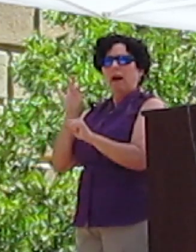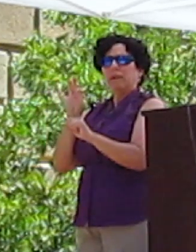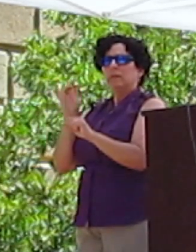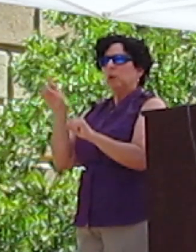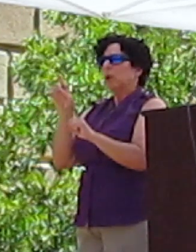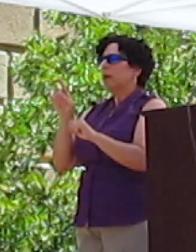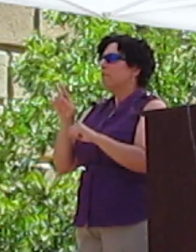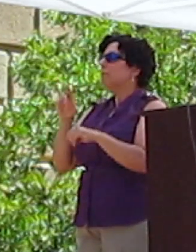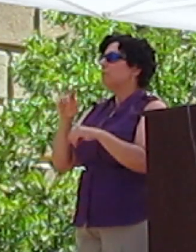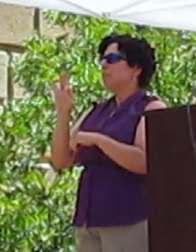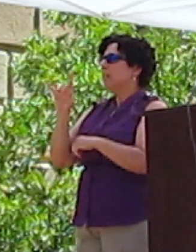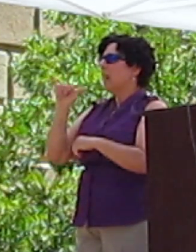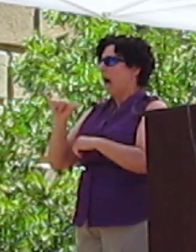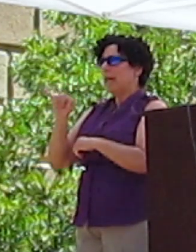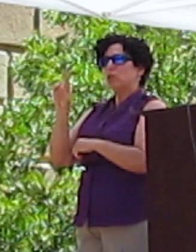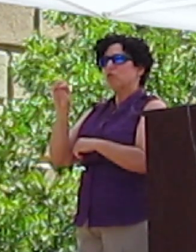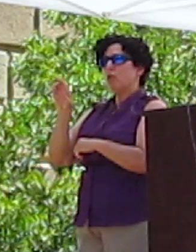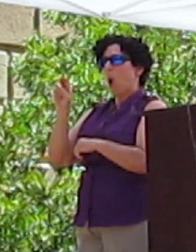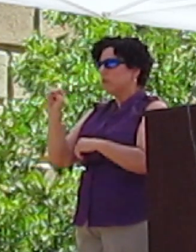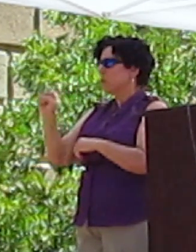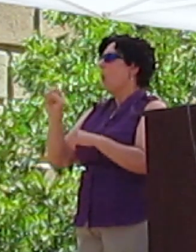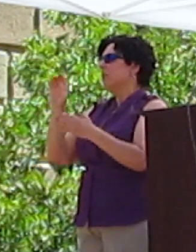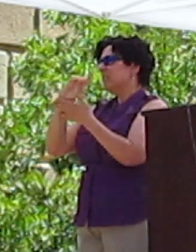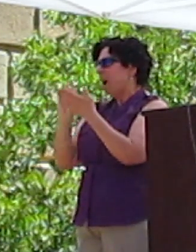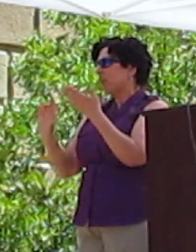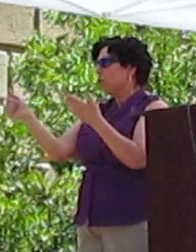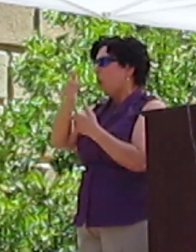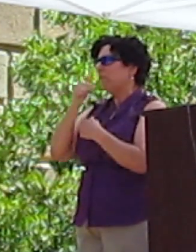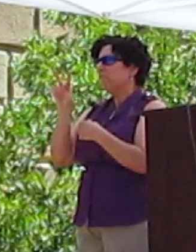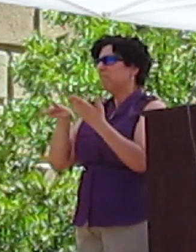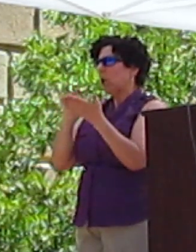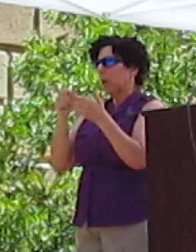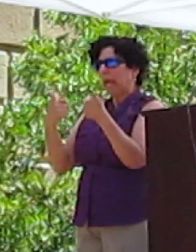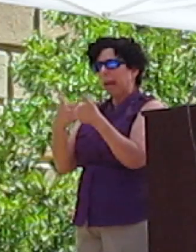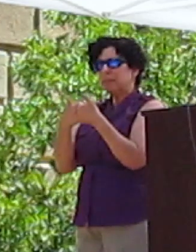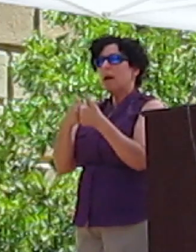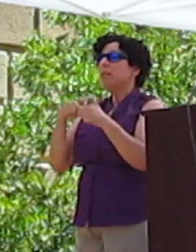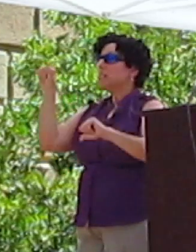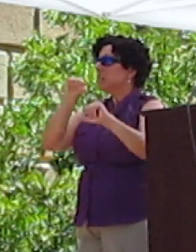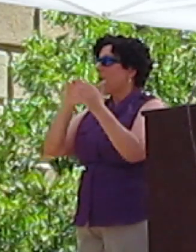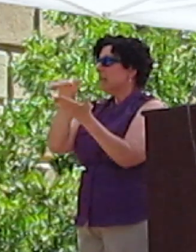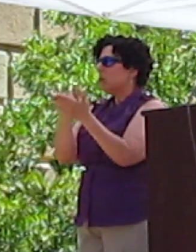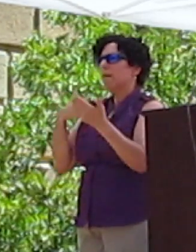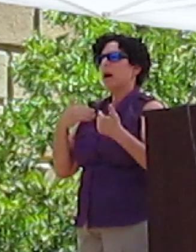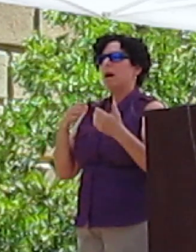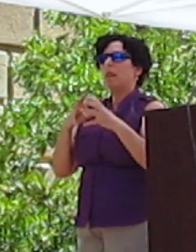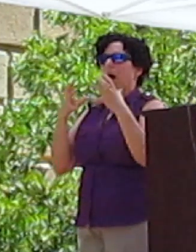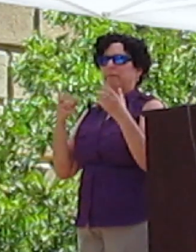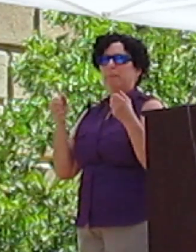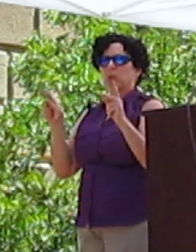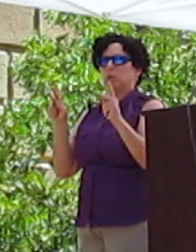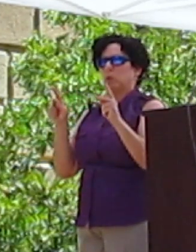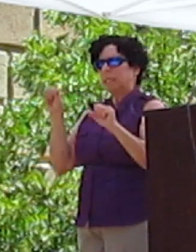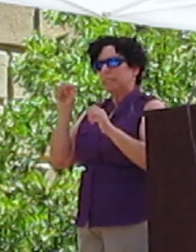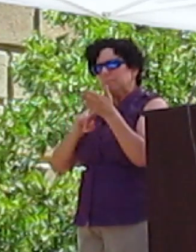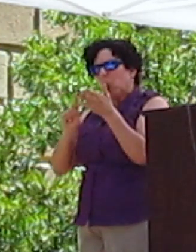drones, and you can even program robots or design your own video games. The Science Center also has loads of opportunities to explore